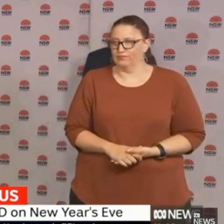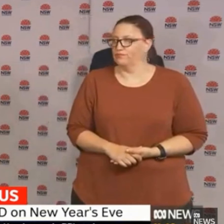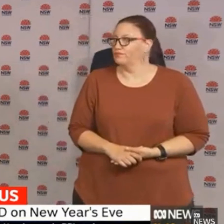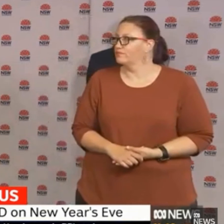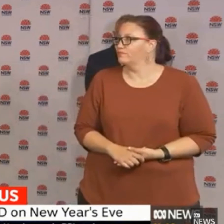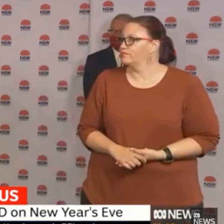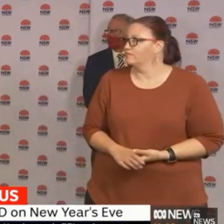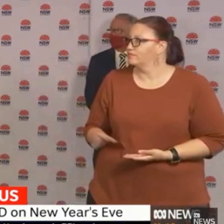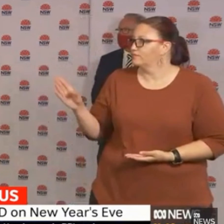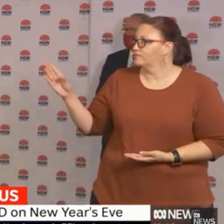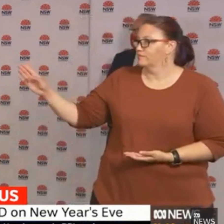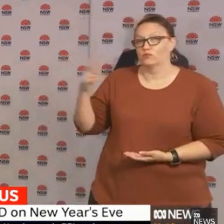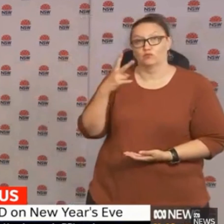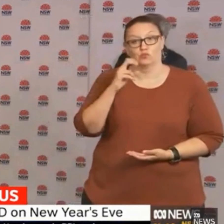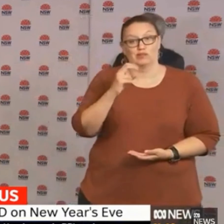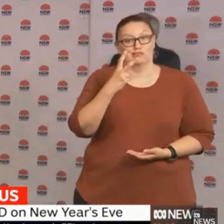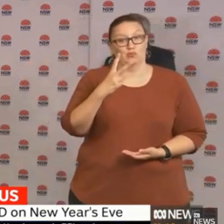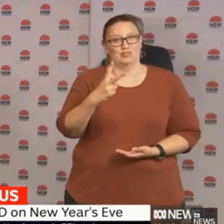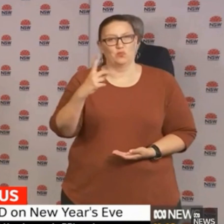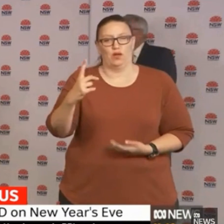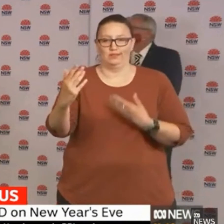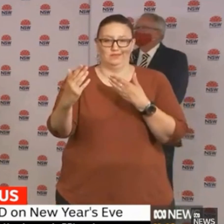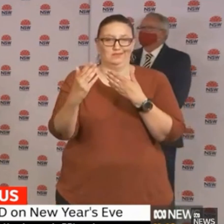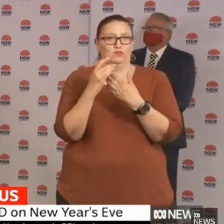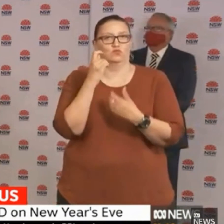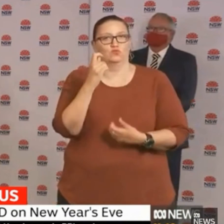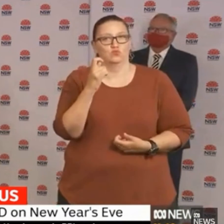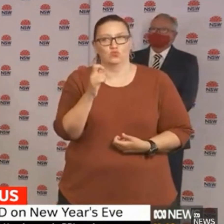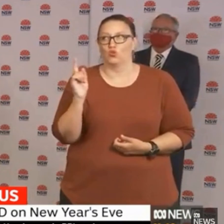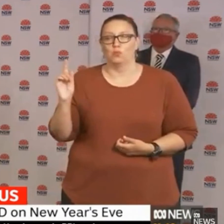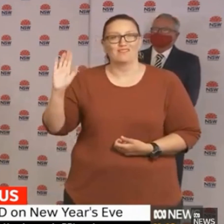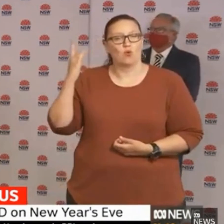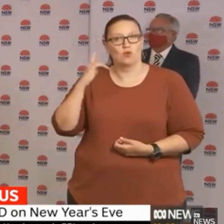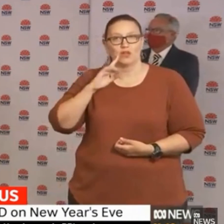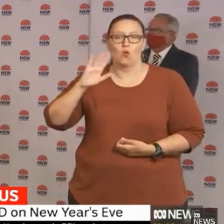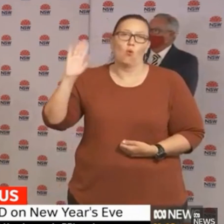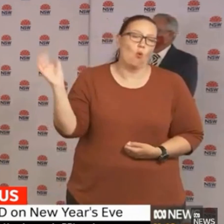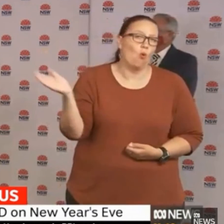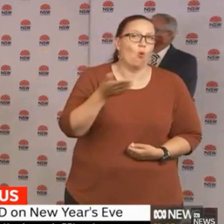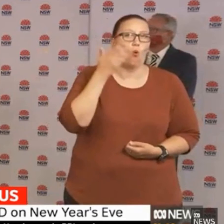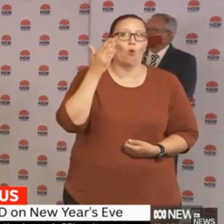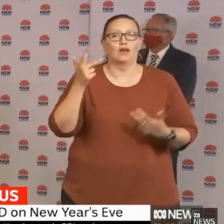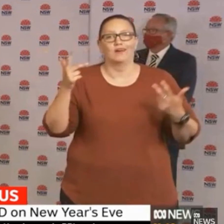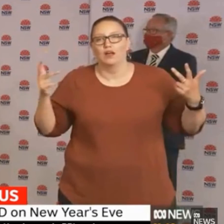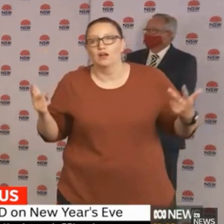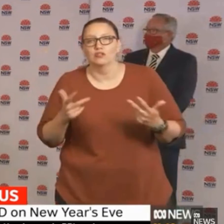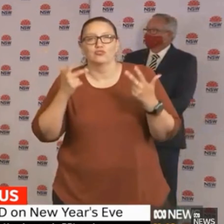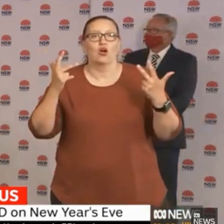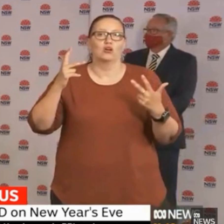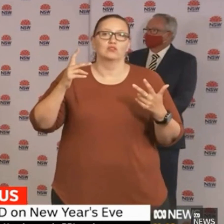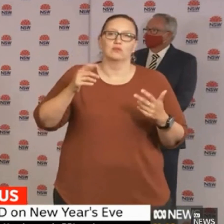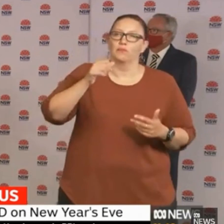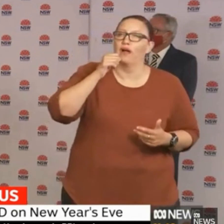I'll come back to you in a second, sorry. 2021 is fast approaching, and you have previously said that all hospitality venues and also